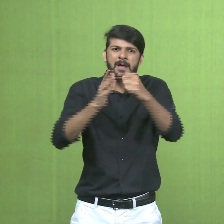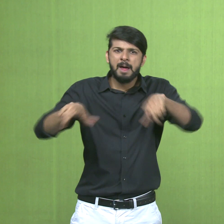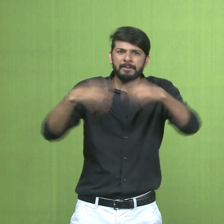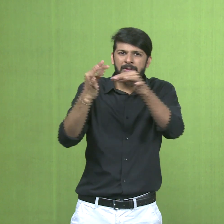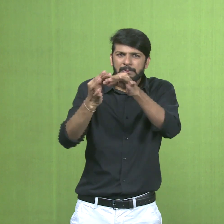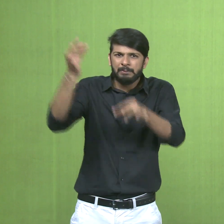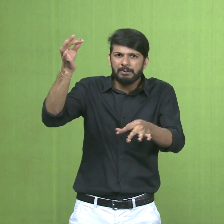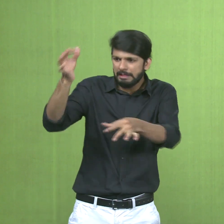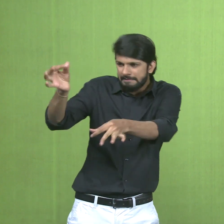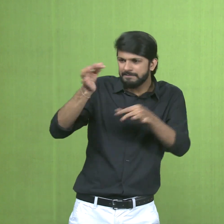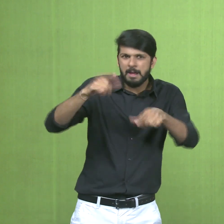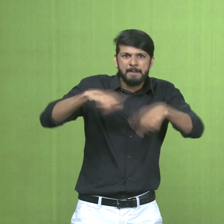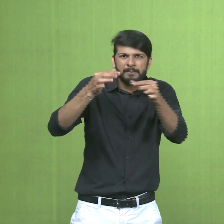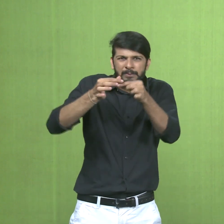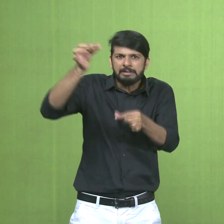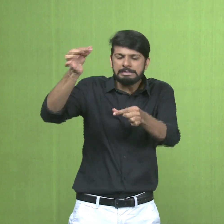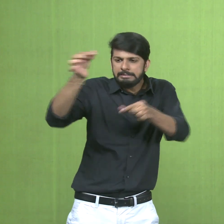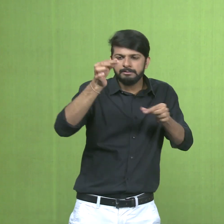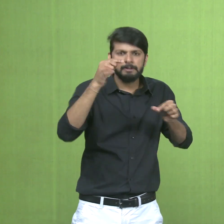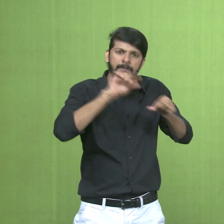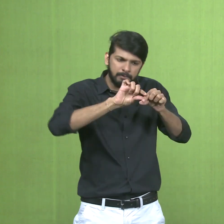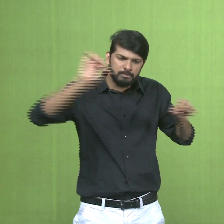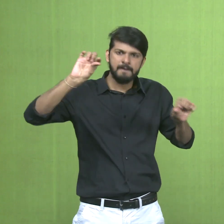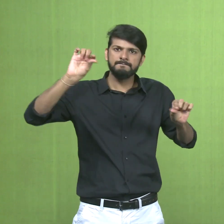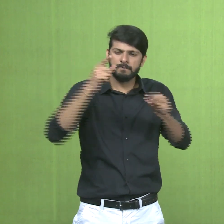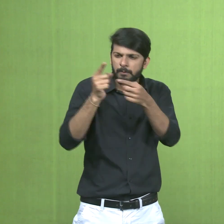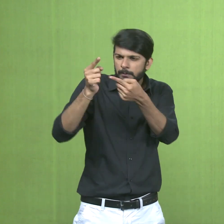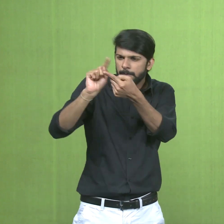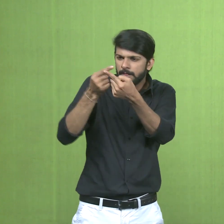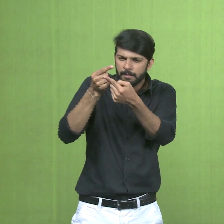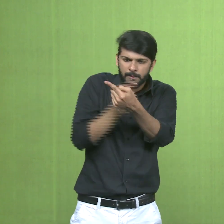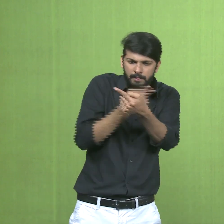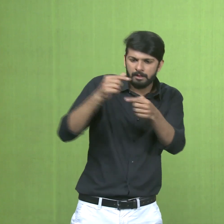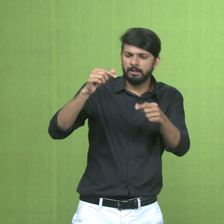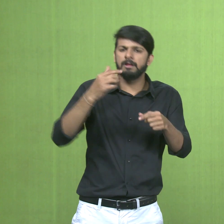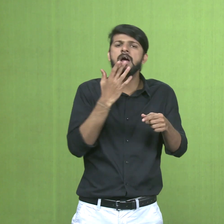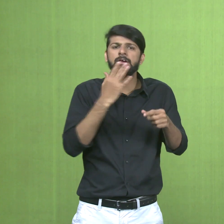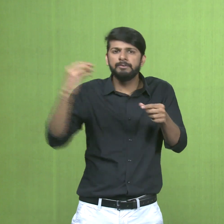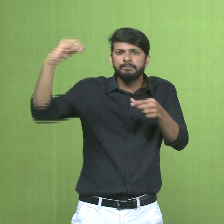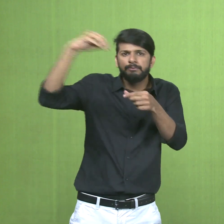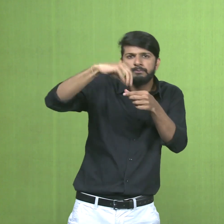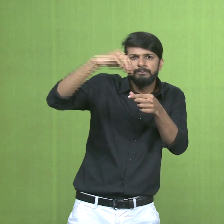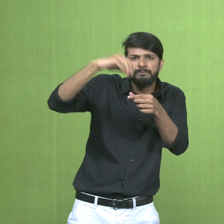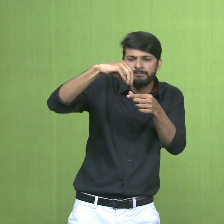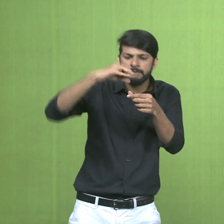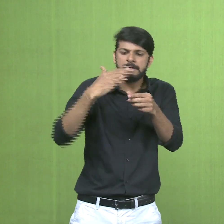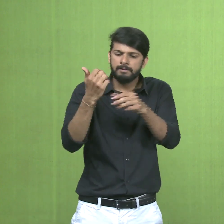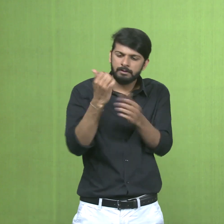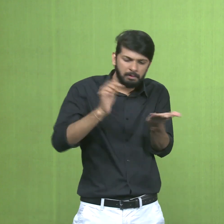long thin reed stick, which was used as a pen. It